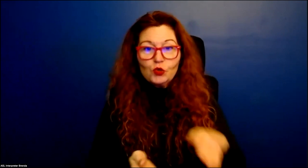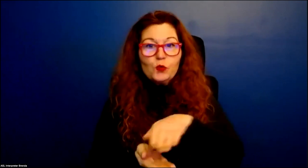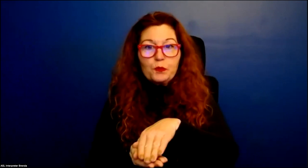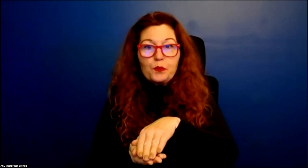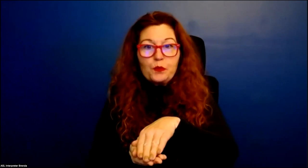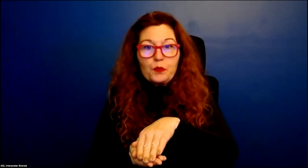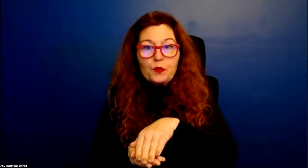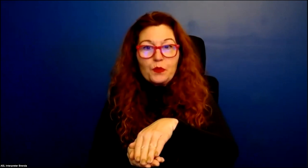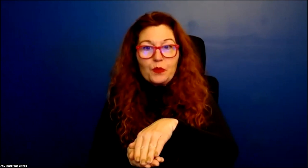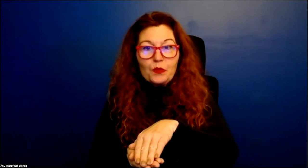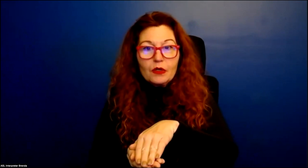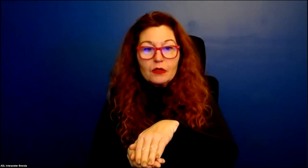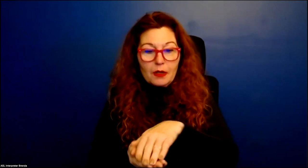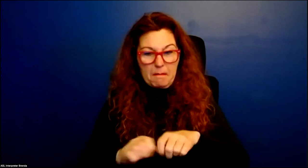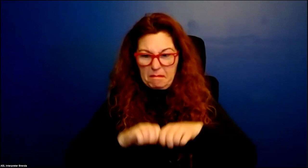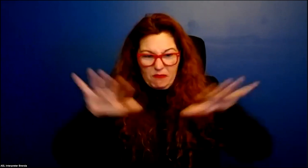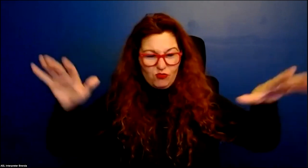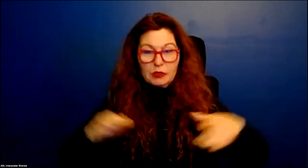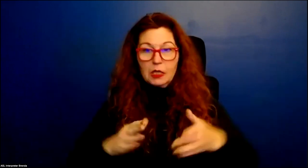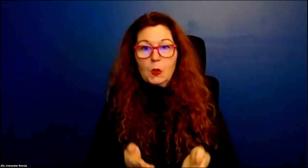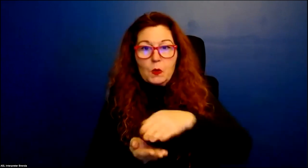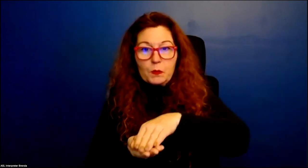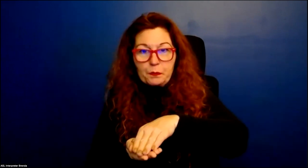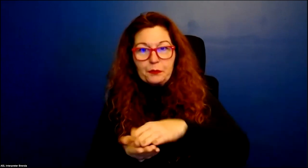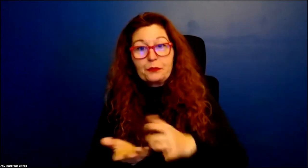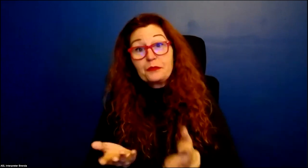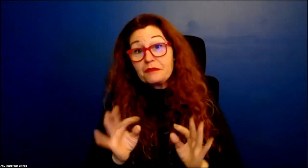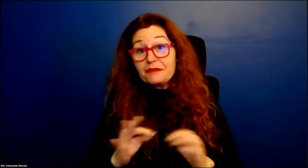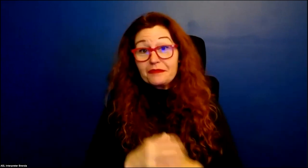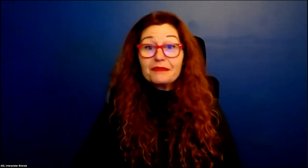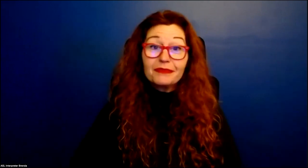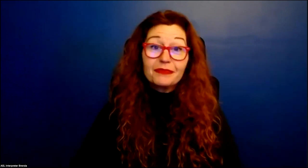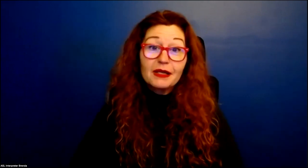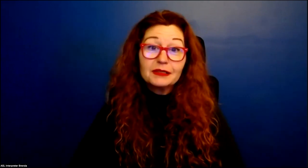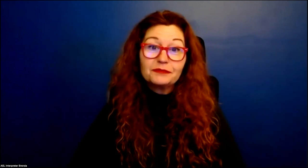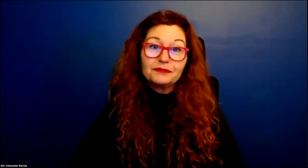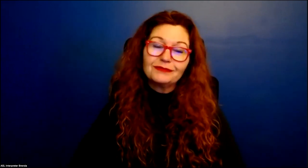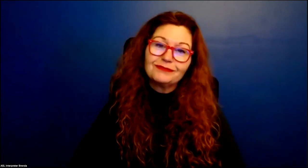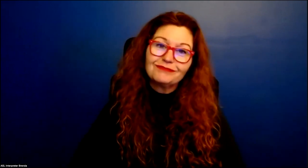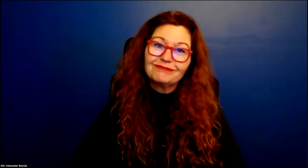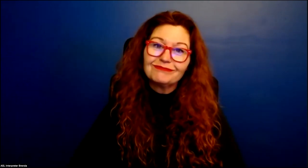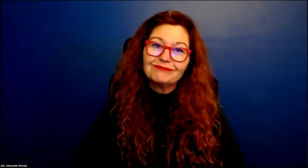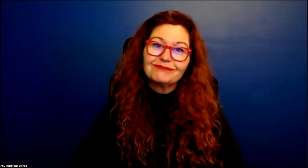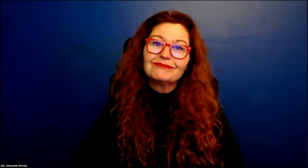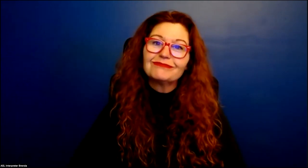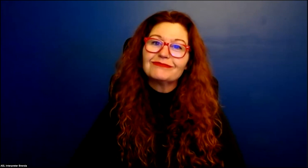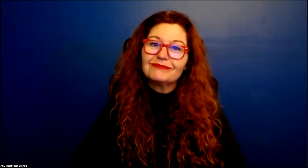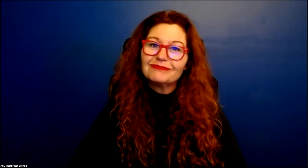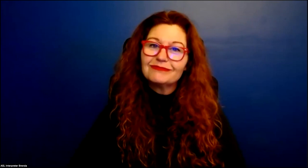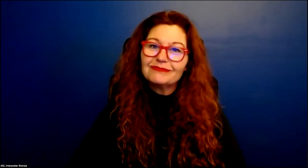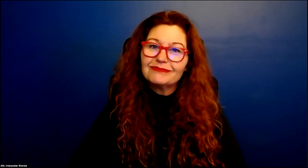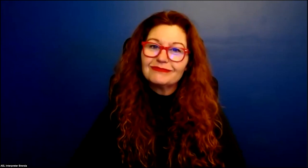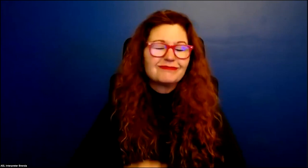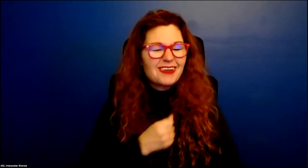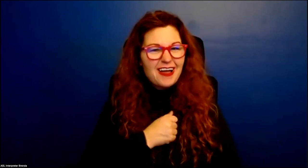entire pan instead of just the individual piece of fish or the over easy eggs. So that's my favorite. I